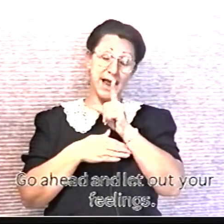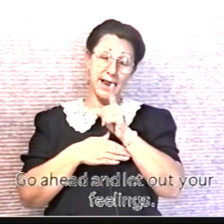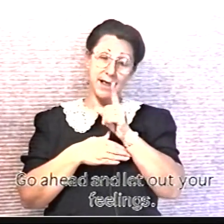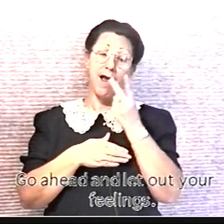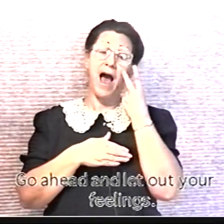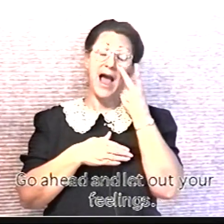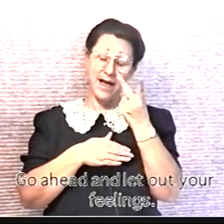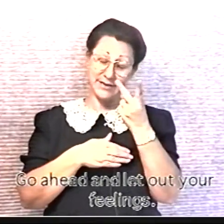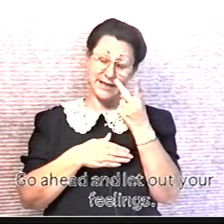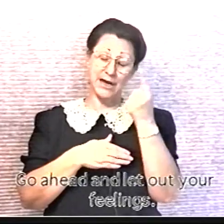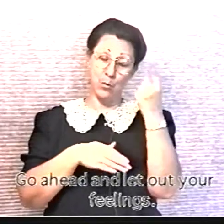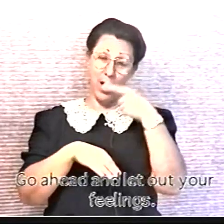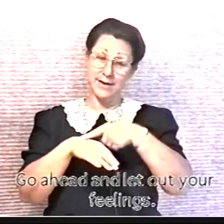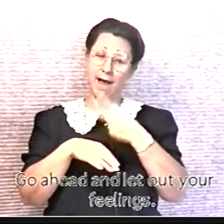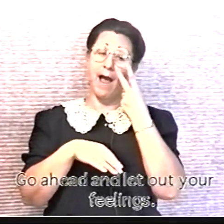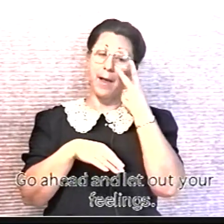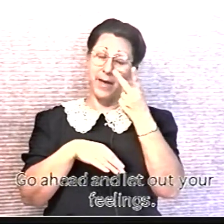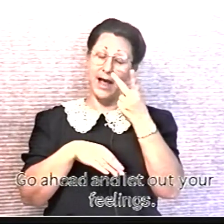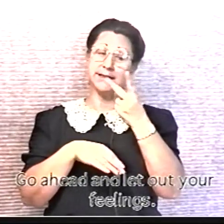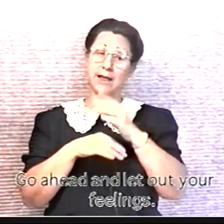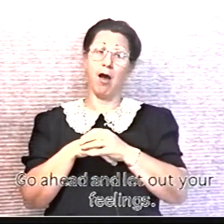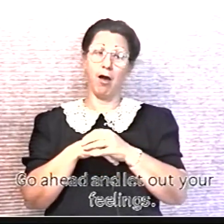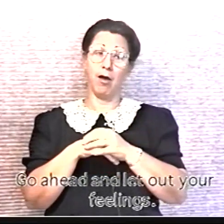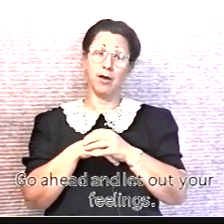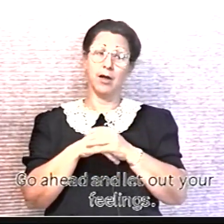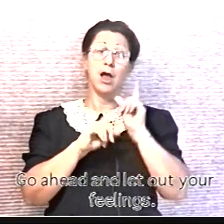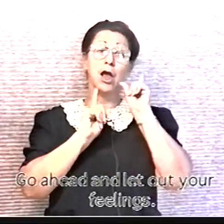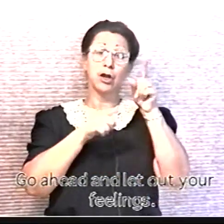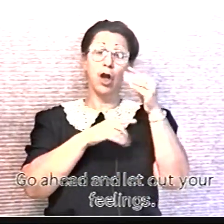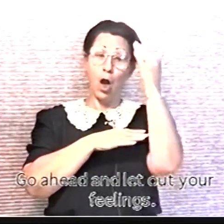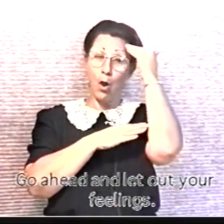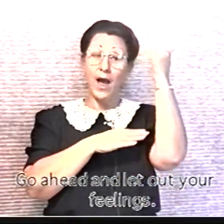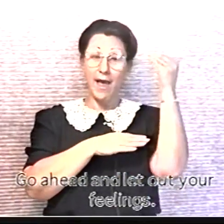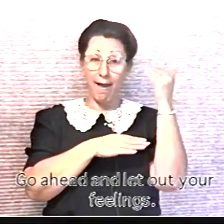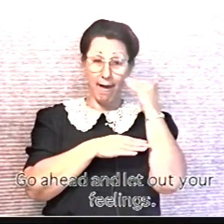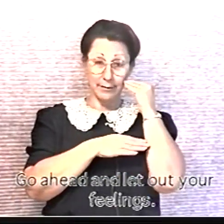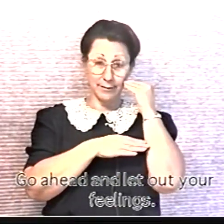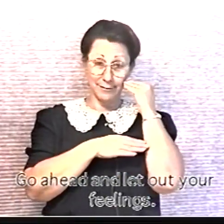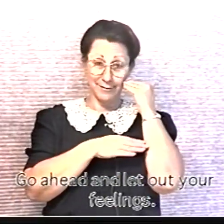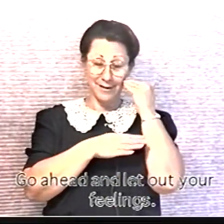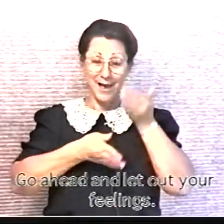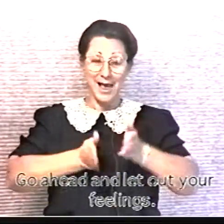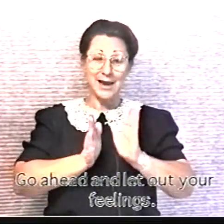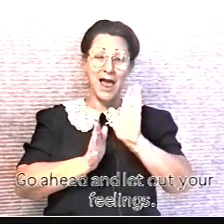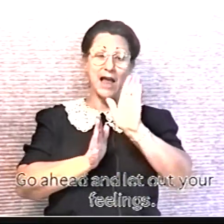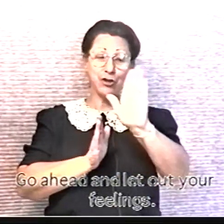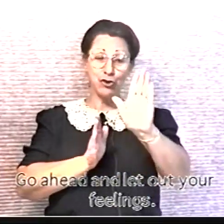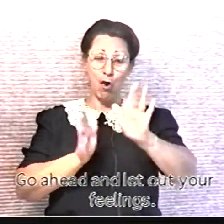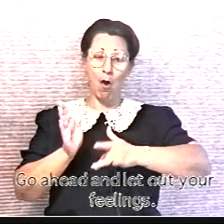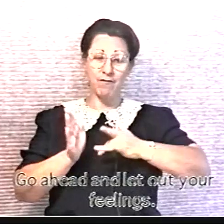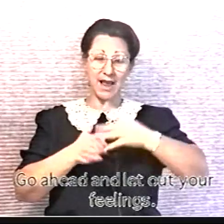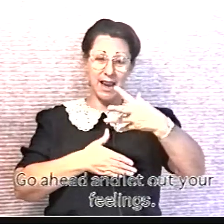really, I have seen one time I saw. Go ahead. Let your feelings